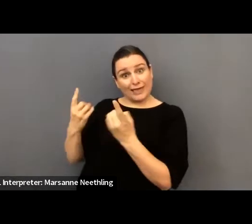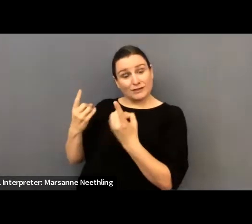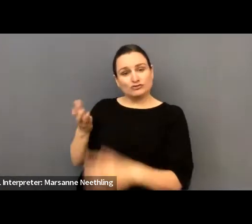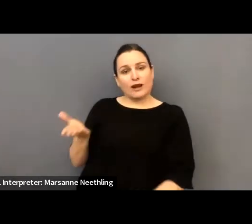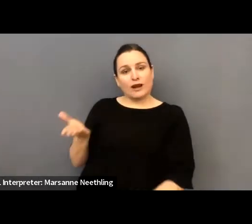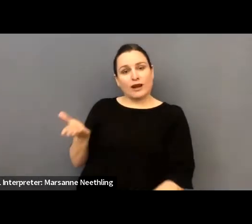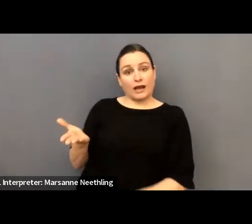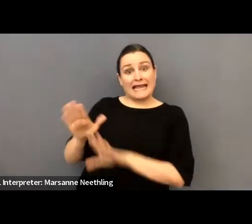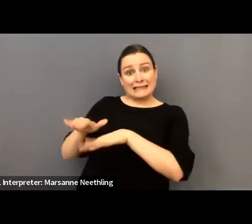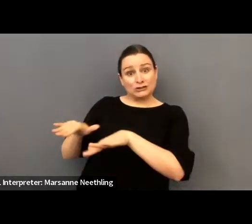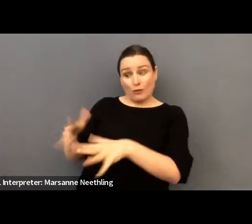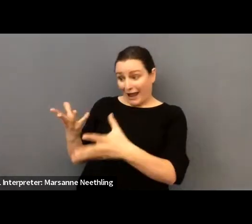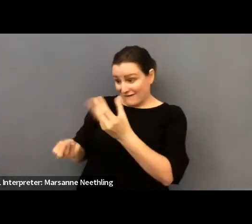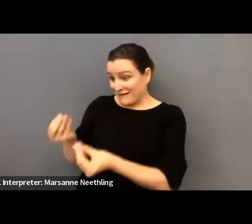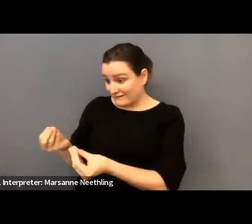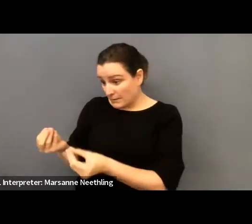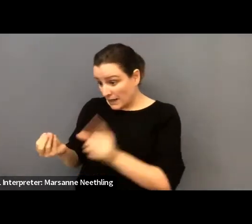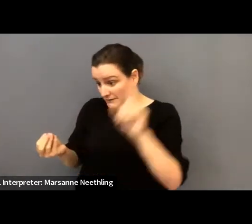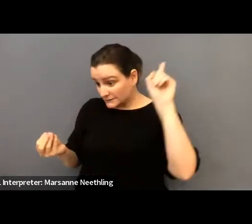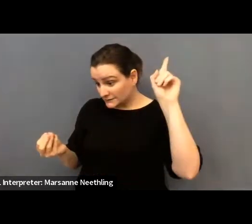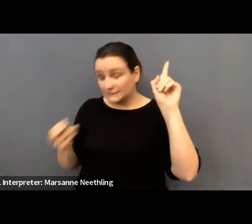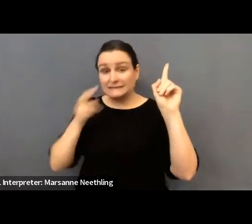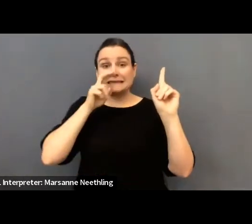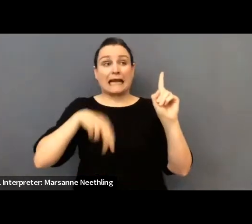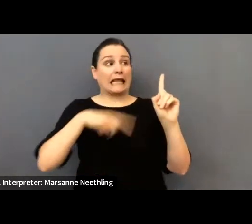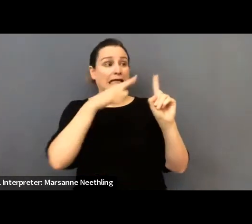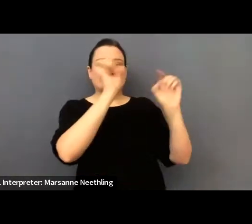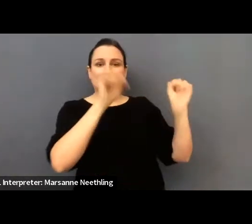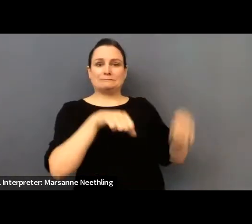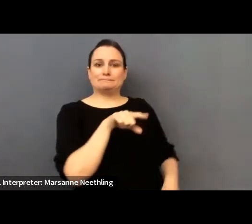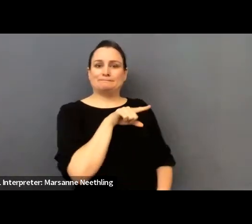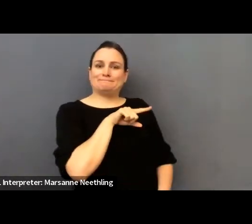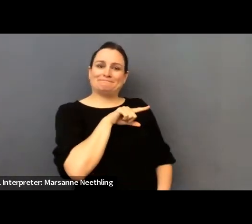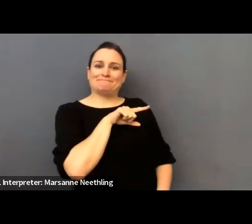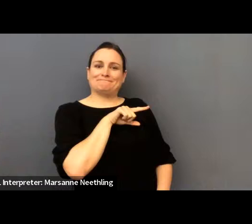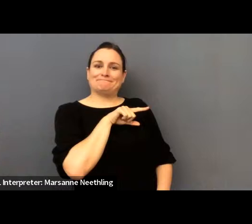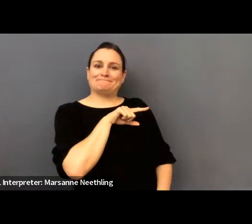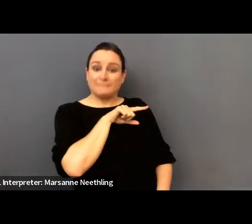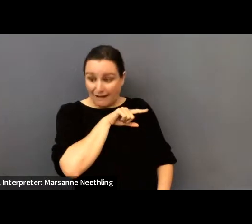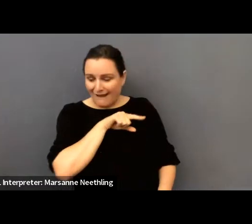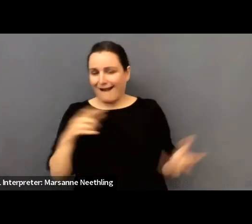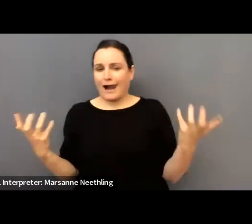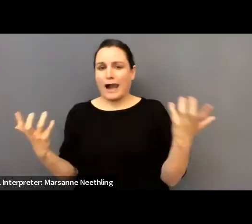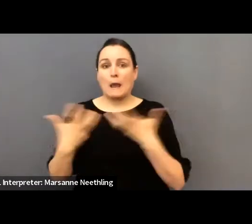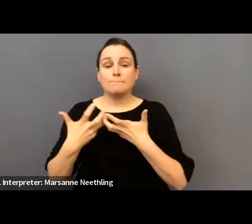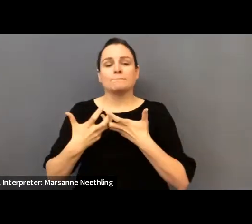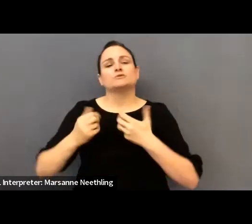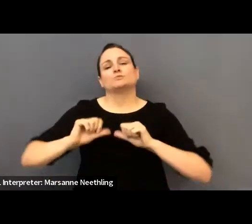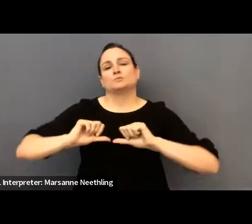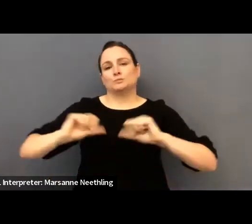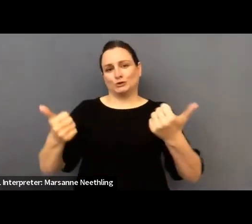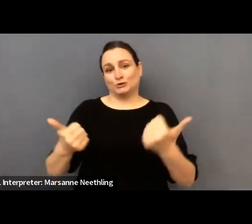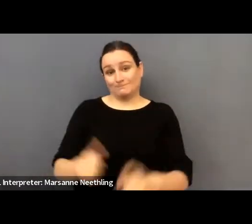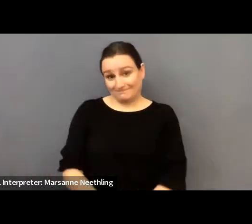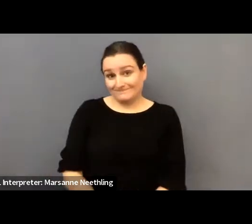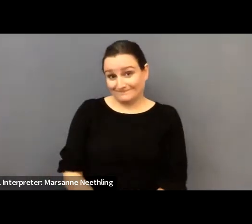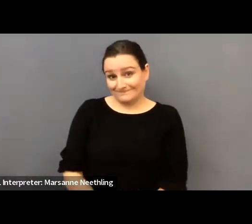in higher education what we can with what basic education produces.